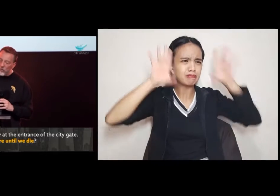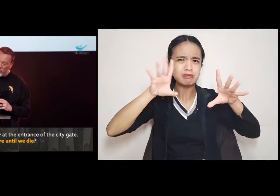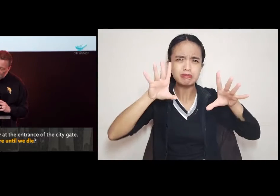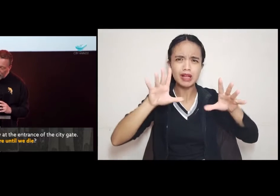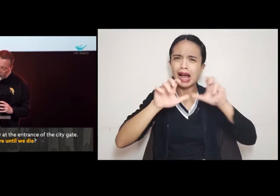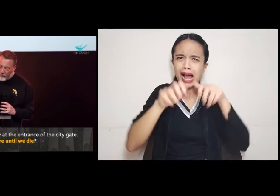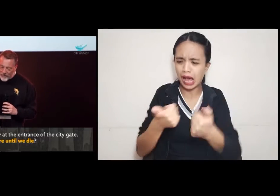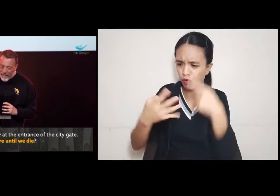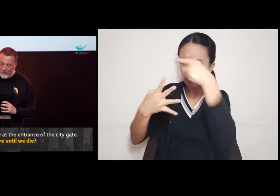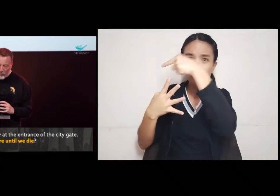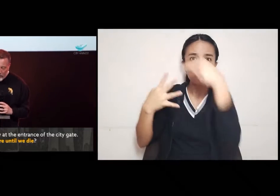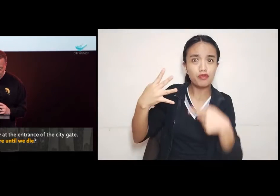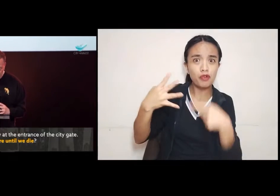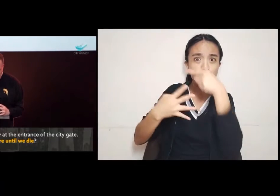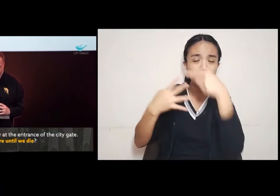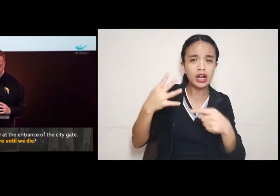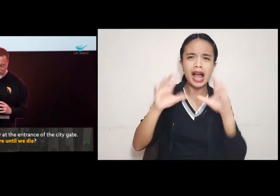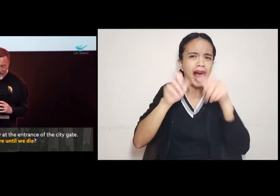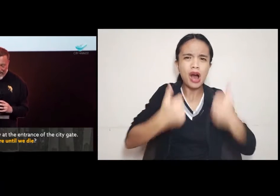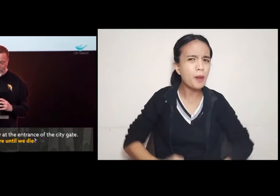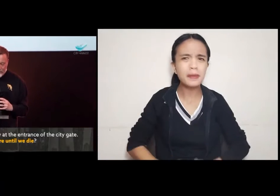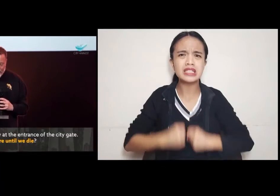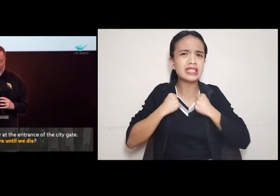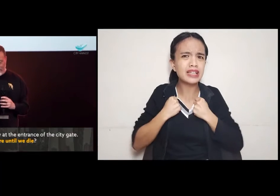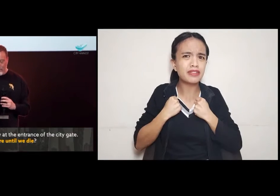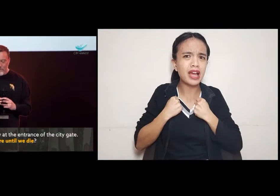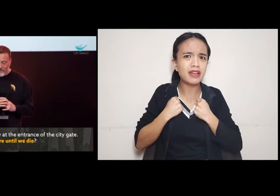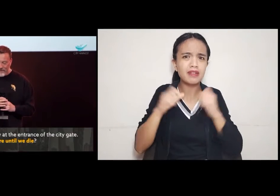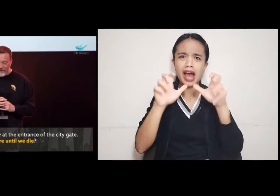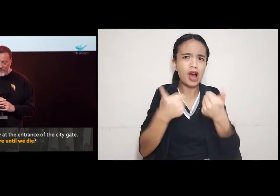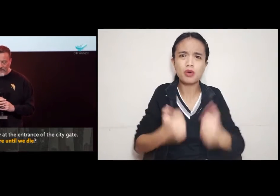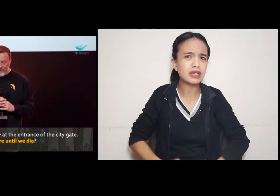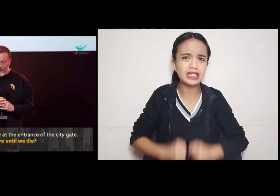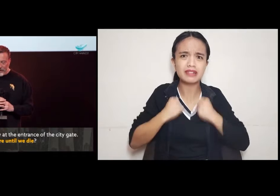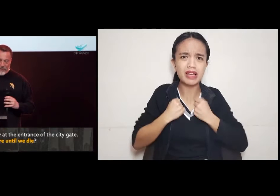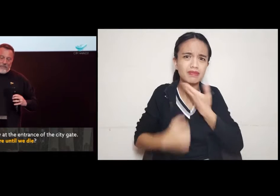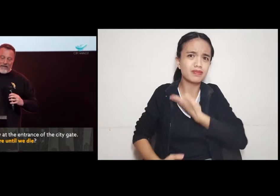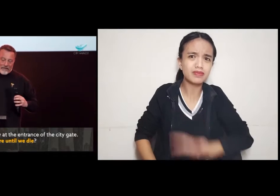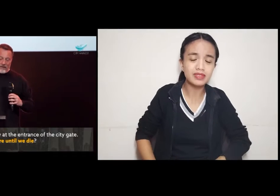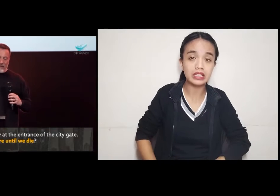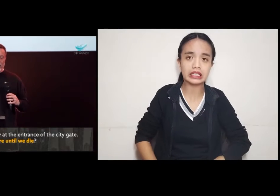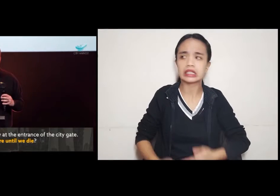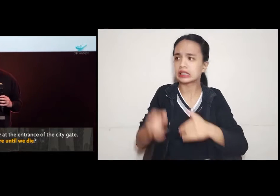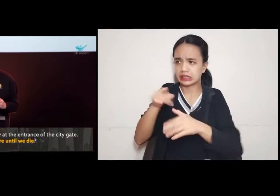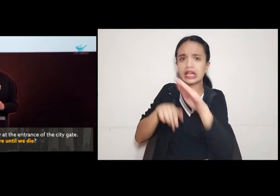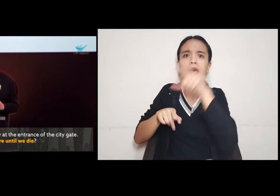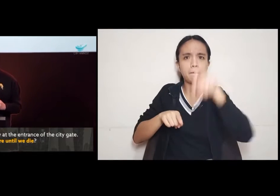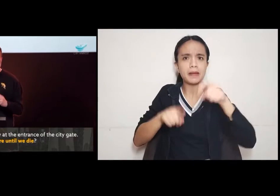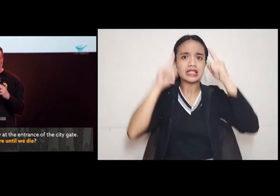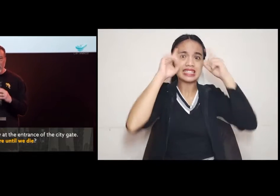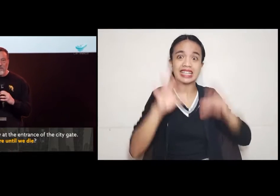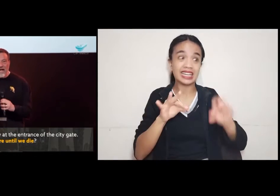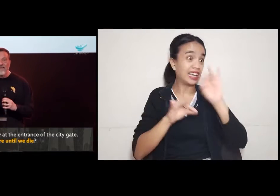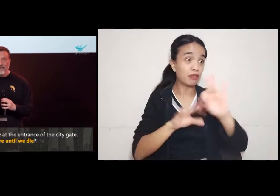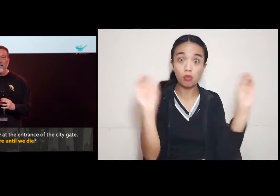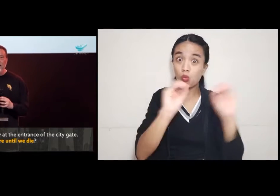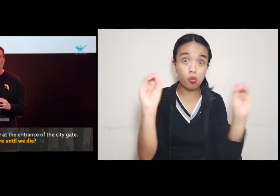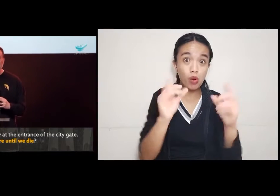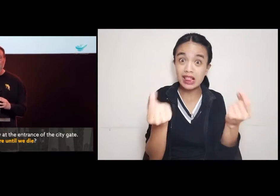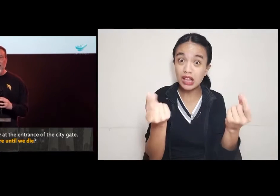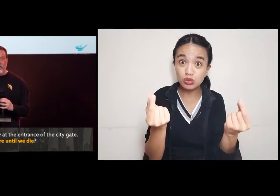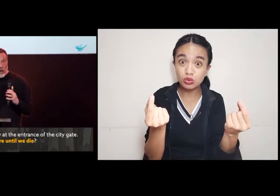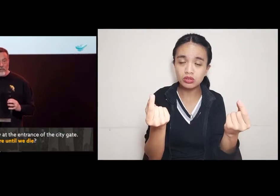How in the world were these 4 lepers going to survive this time of famine? So they made a decision. If we do